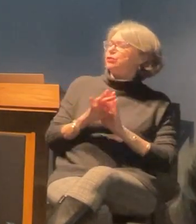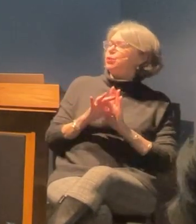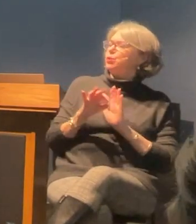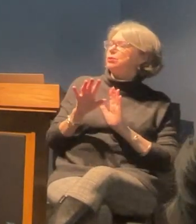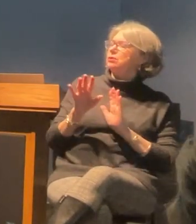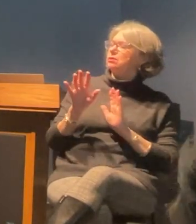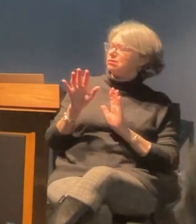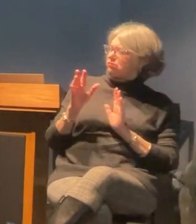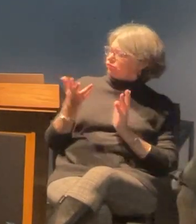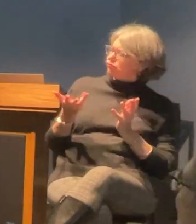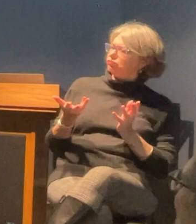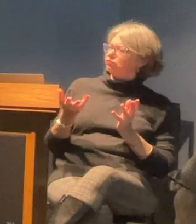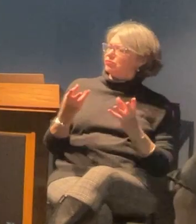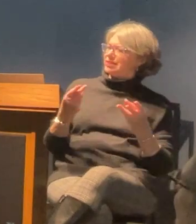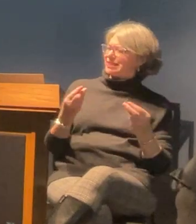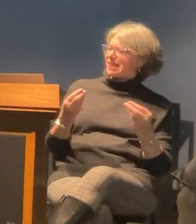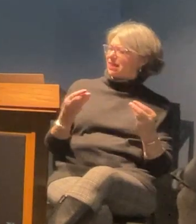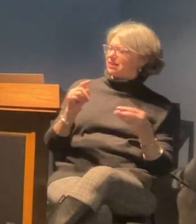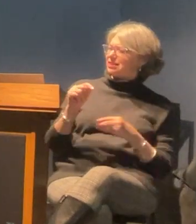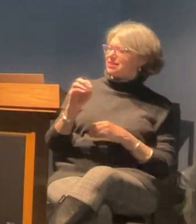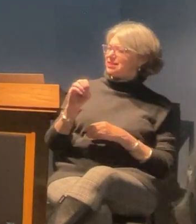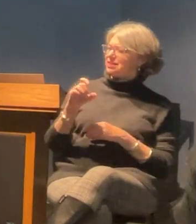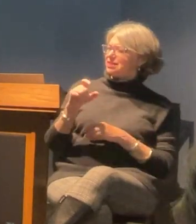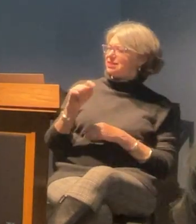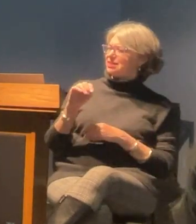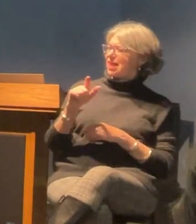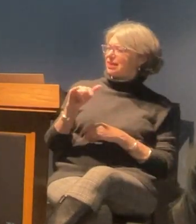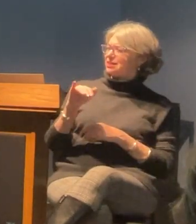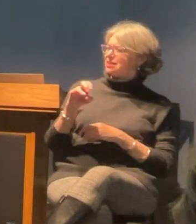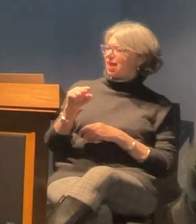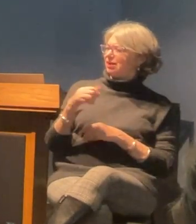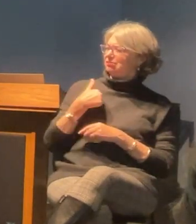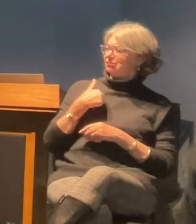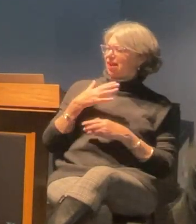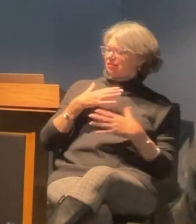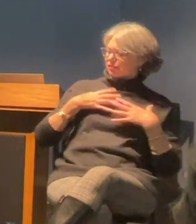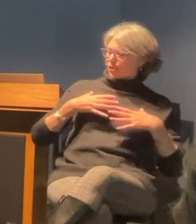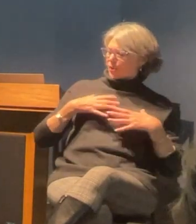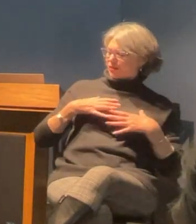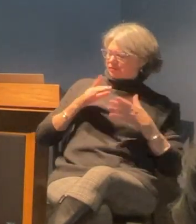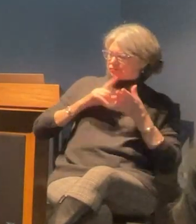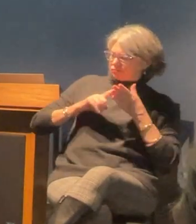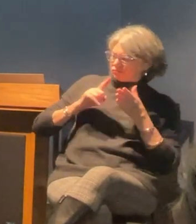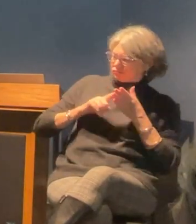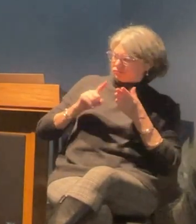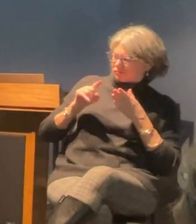choose textiles and clothing to interrogate those ideas?